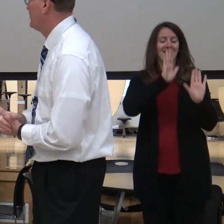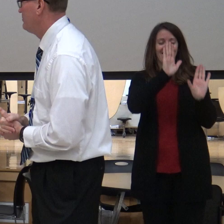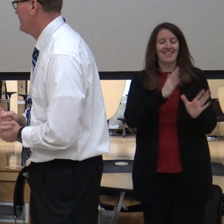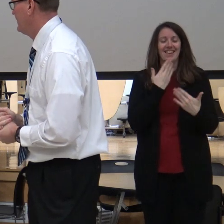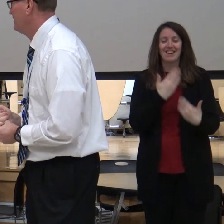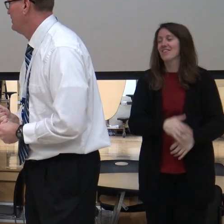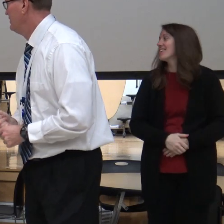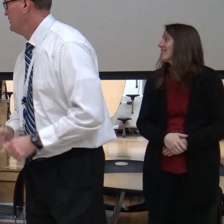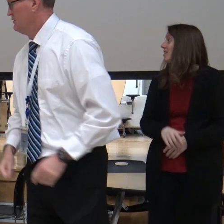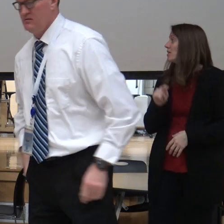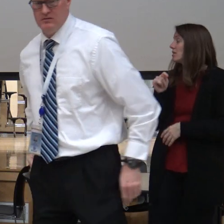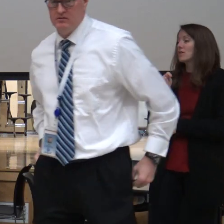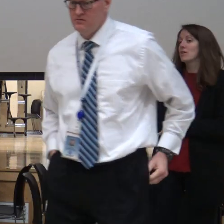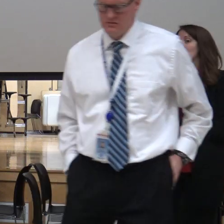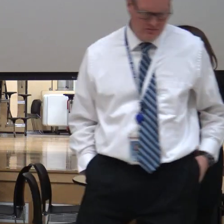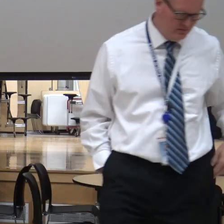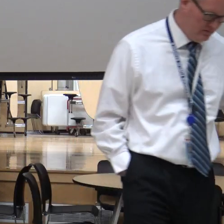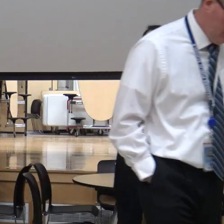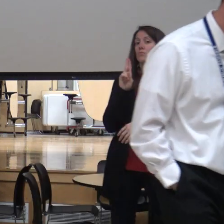anything to follow up?